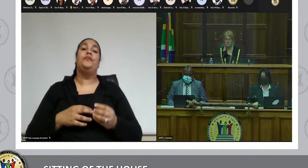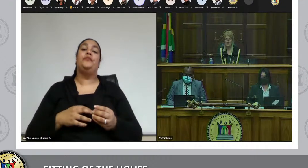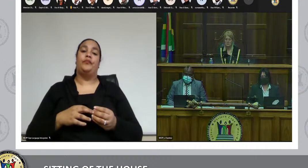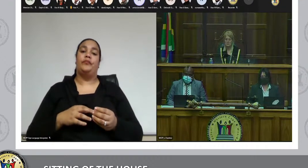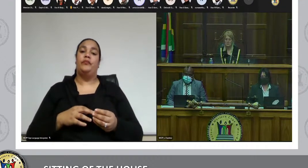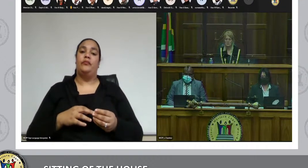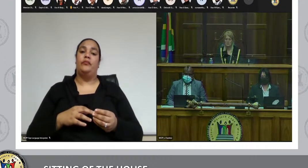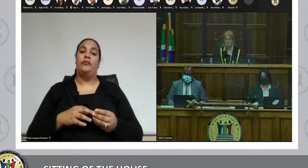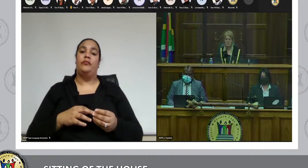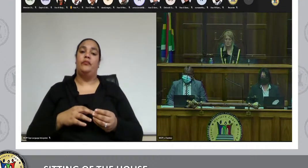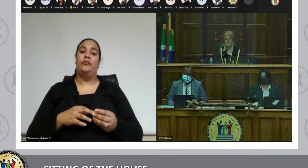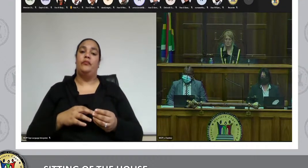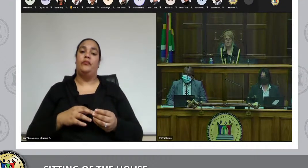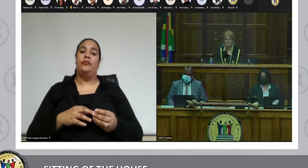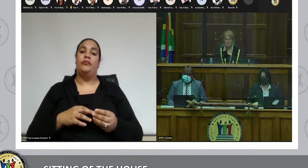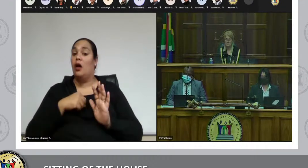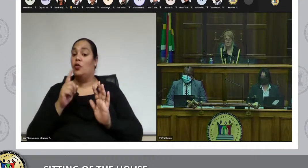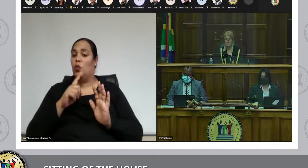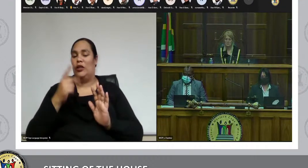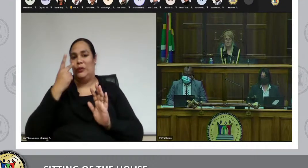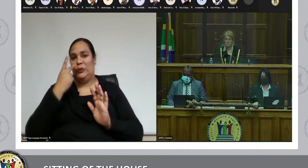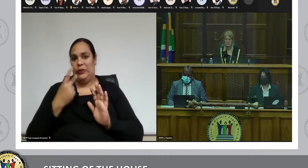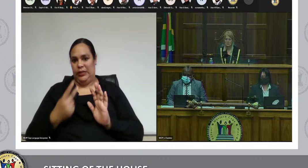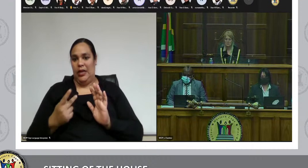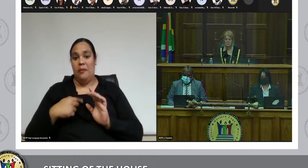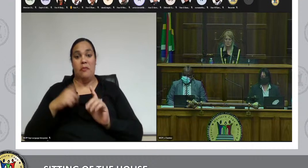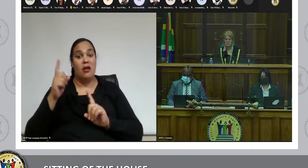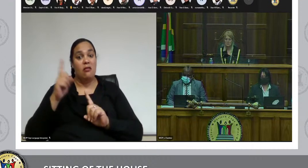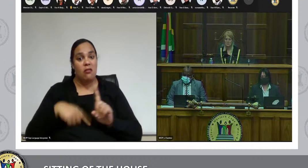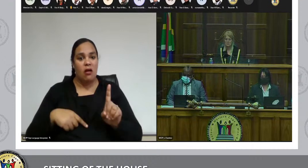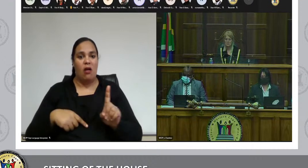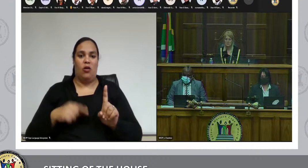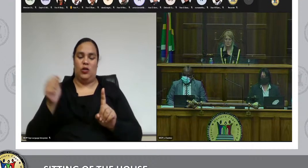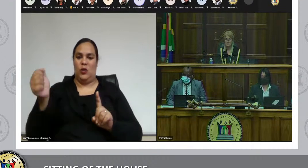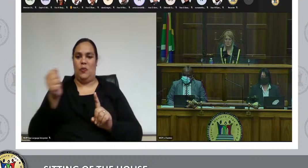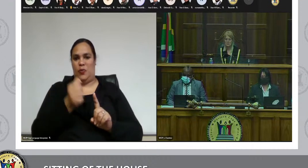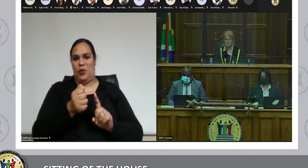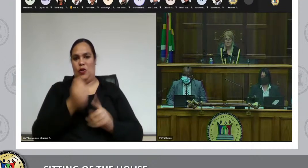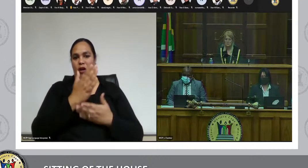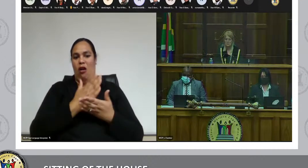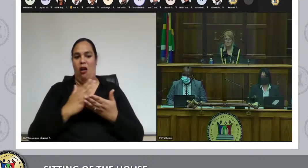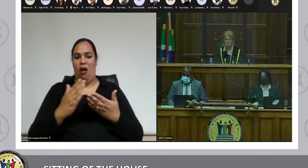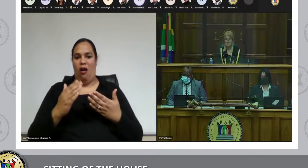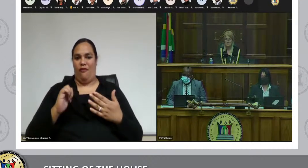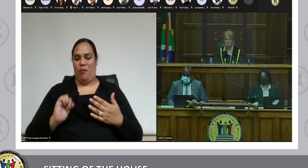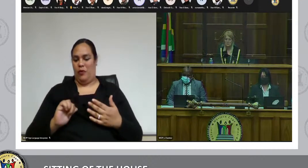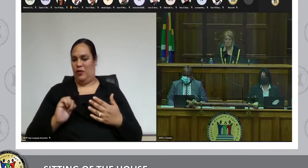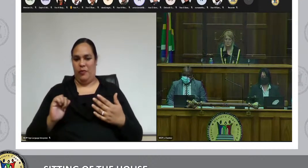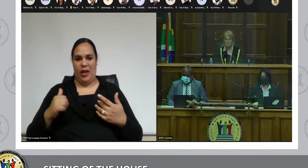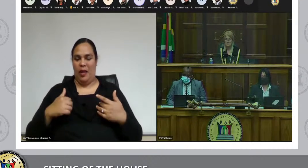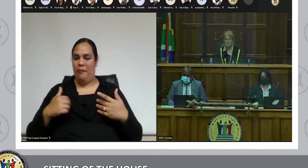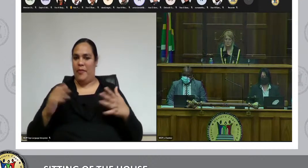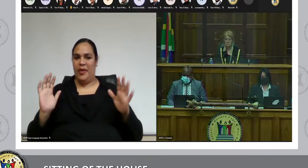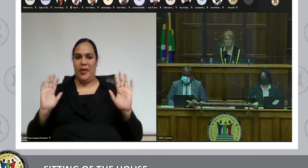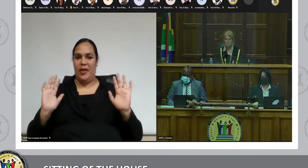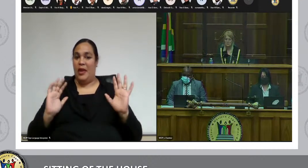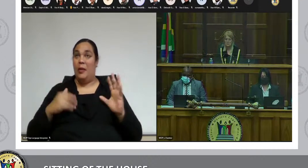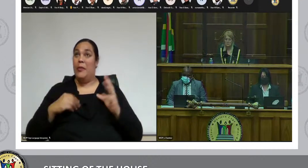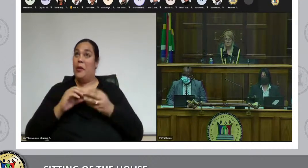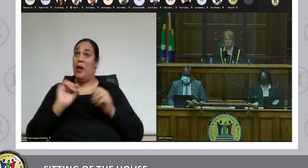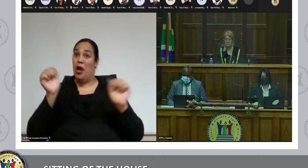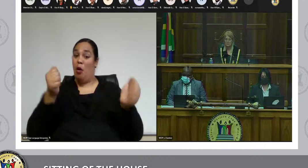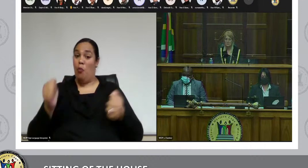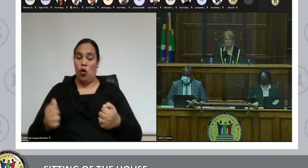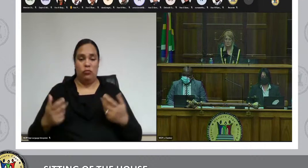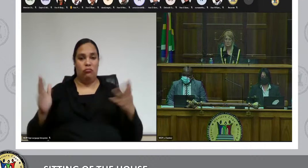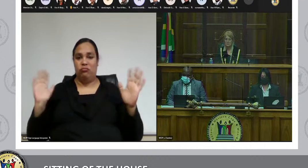And our roles is to see to it. I cannot appoint on behalf of a municipality. I don't make appointments.